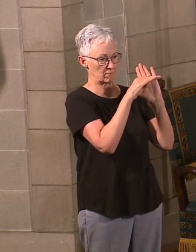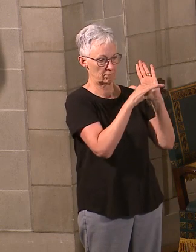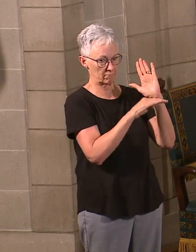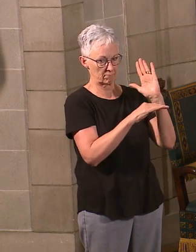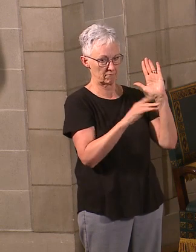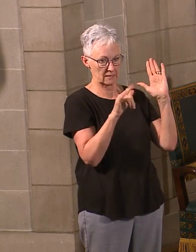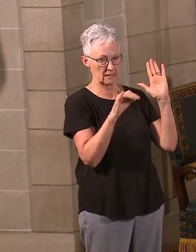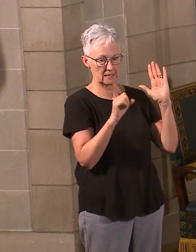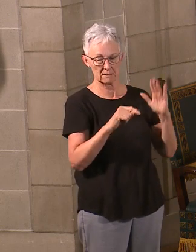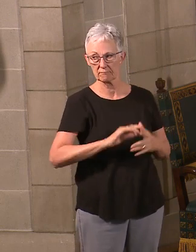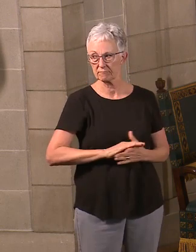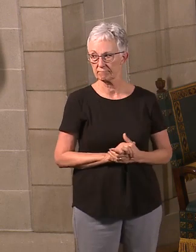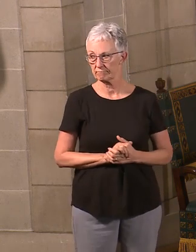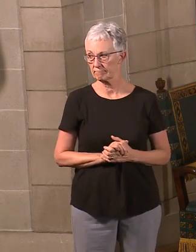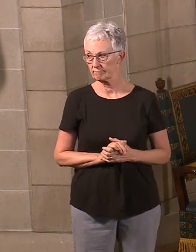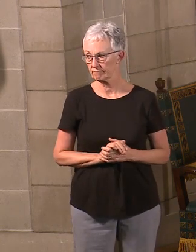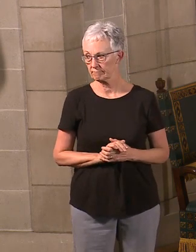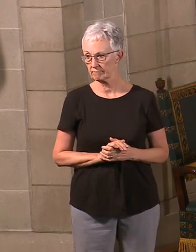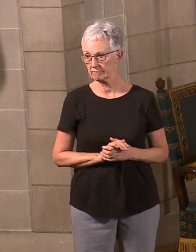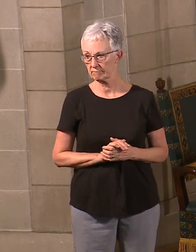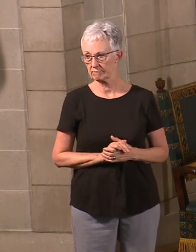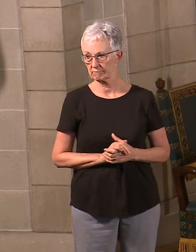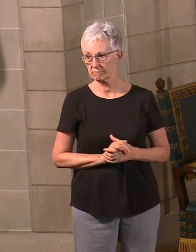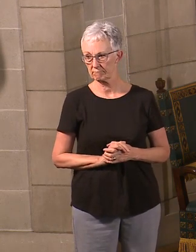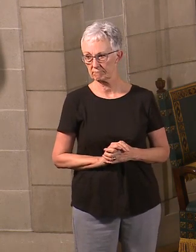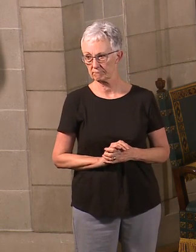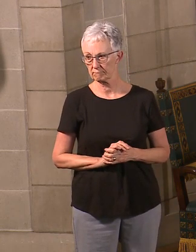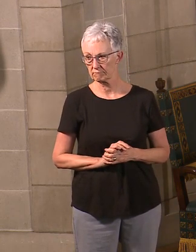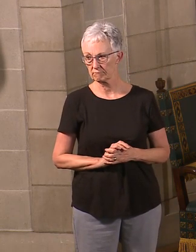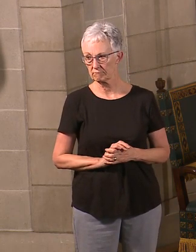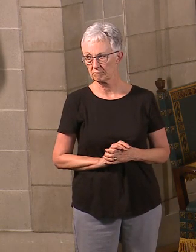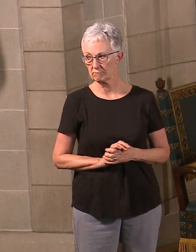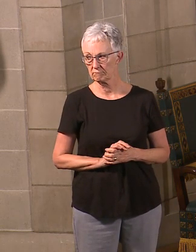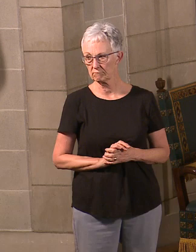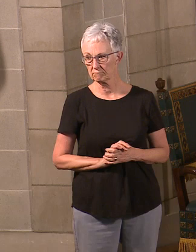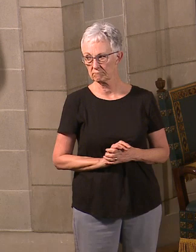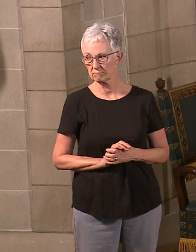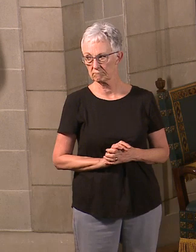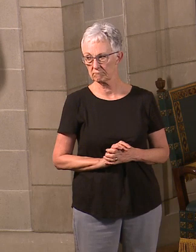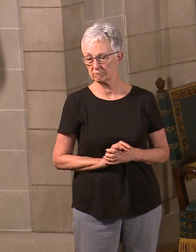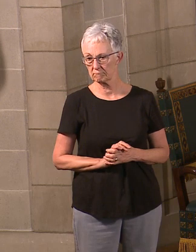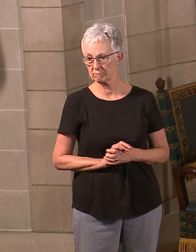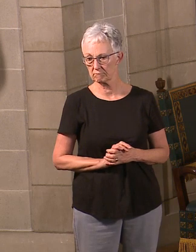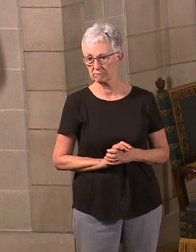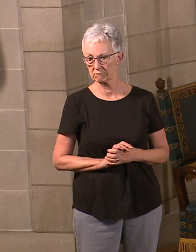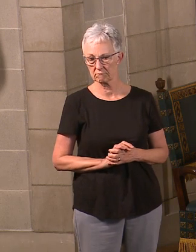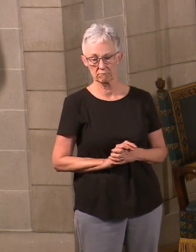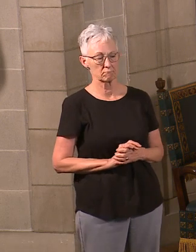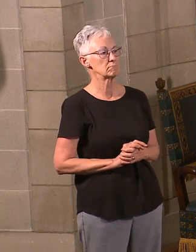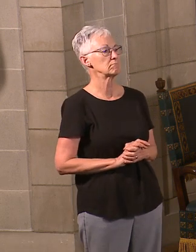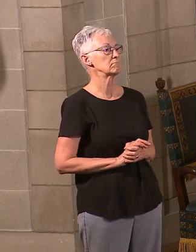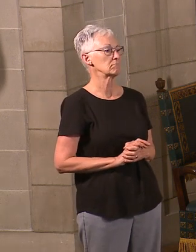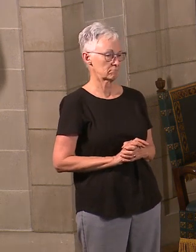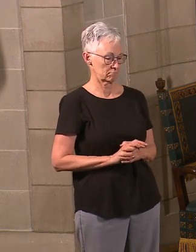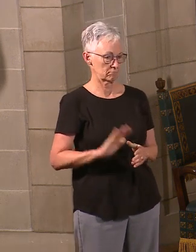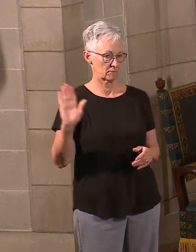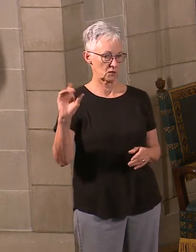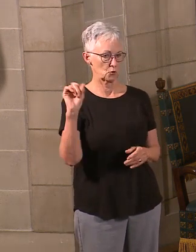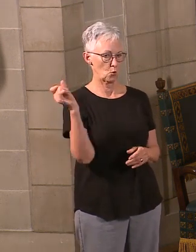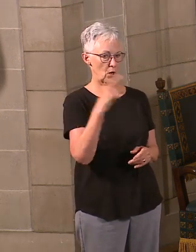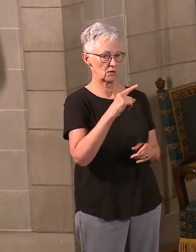see major construction projects with workers that are close together. He's wondering if construction sites are exempt from the 6-foot rule. So the question was